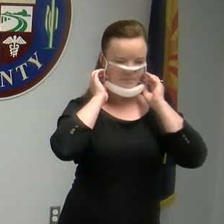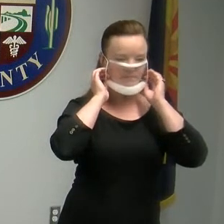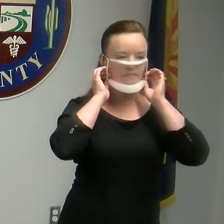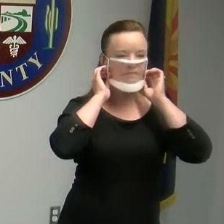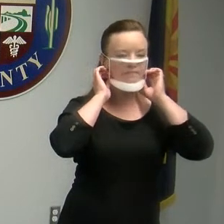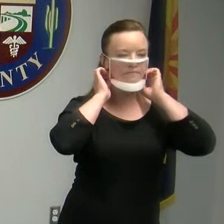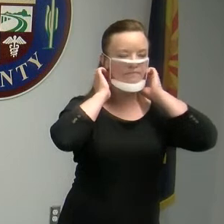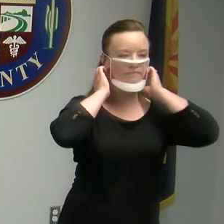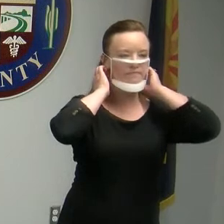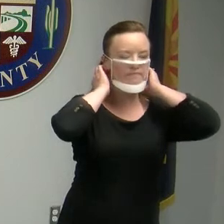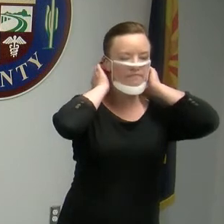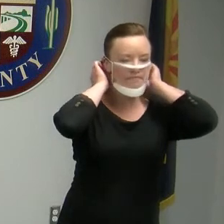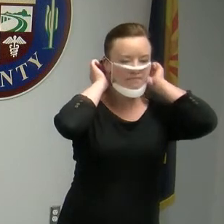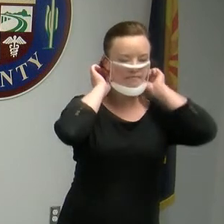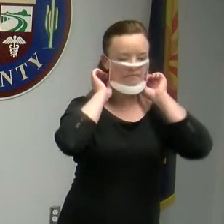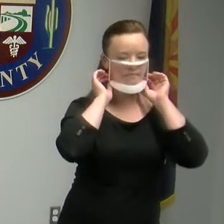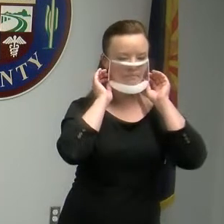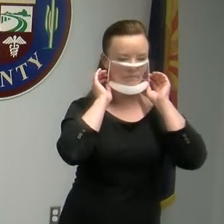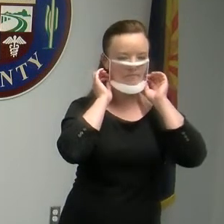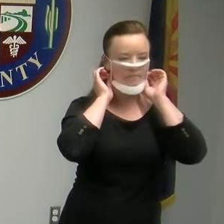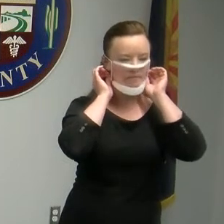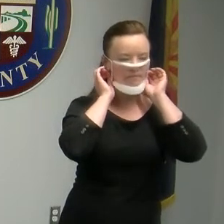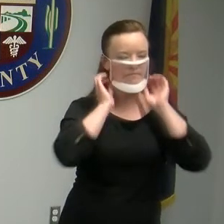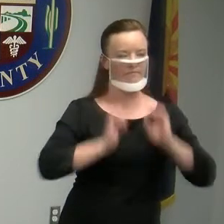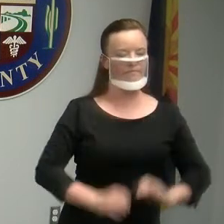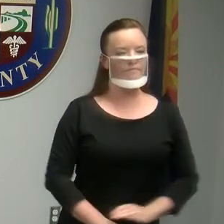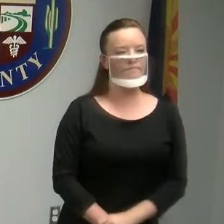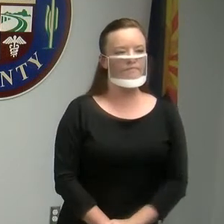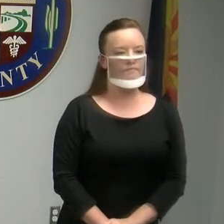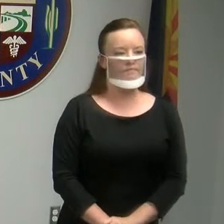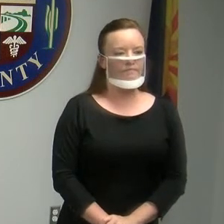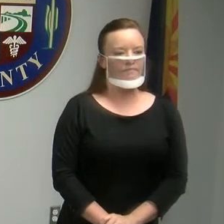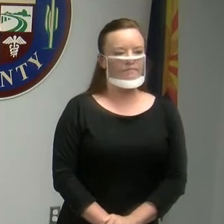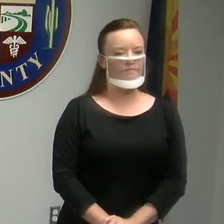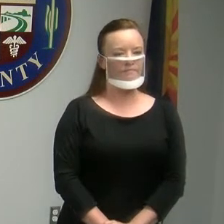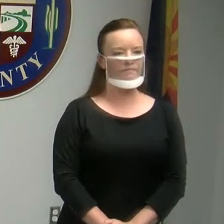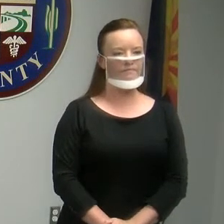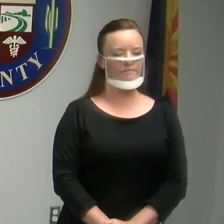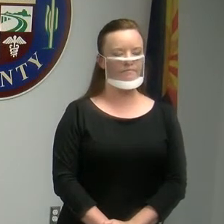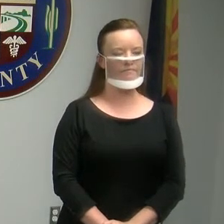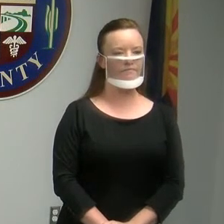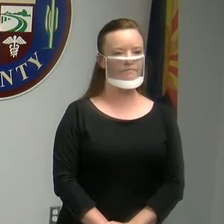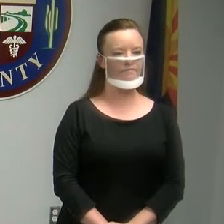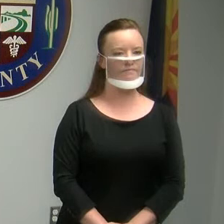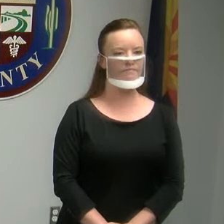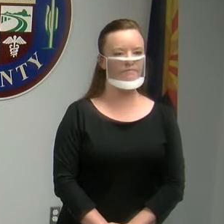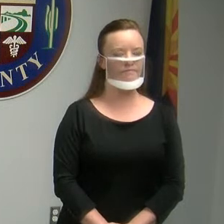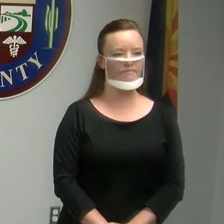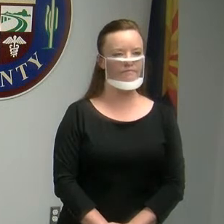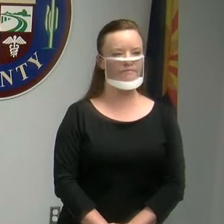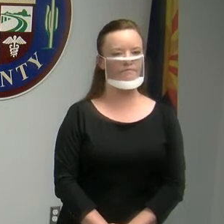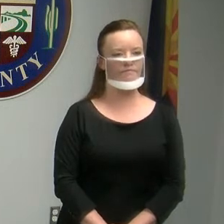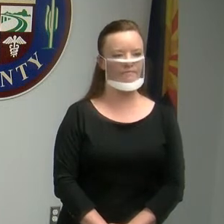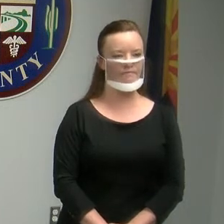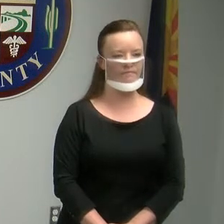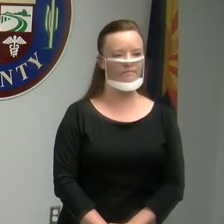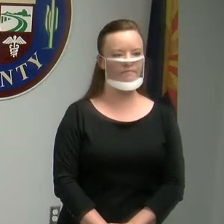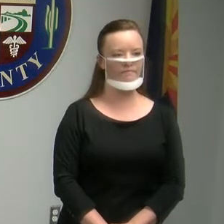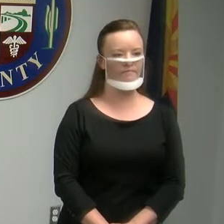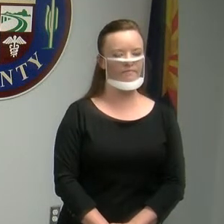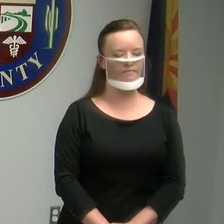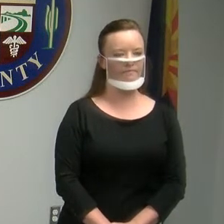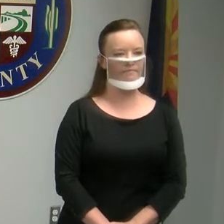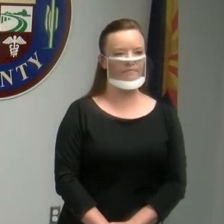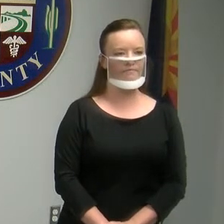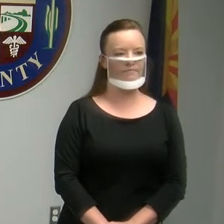mañana. Pero, ¿qué es lo que significan esos números en sí? Bueno, para Salud Pública del Condado Maricopa cabe mencionar que esos números que llegan a nosotros primero